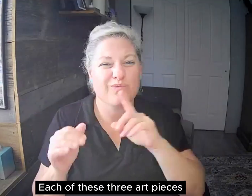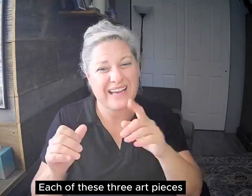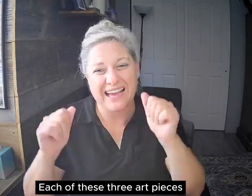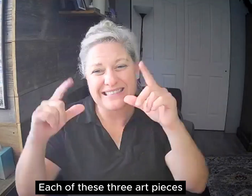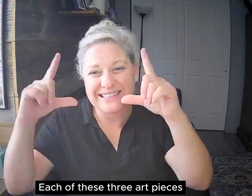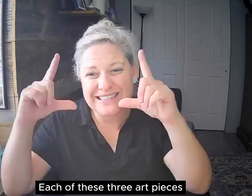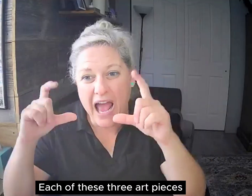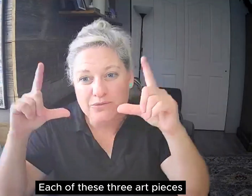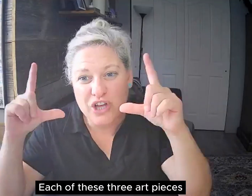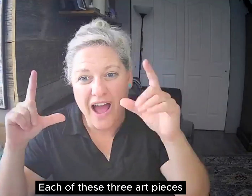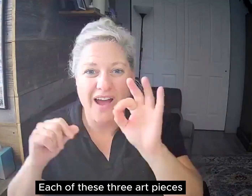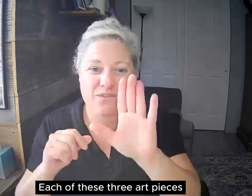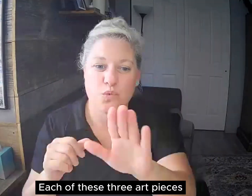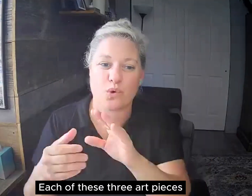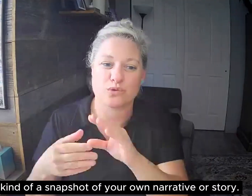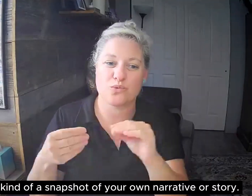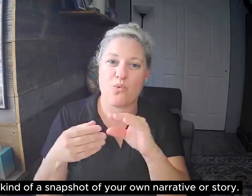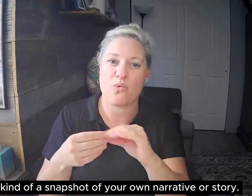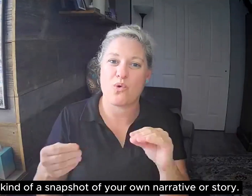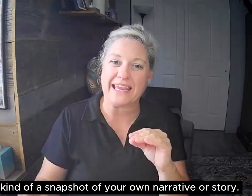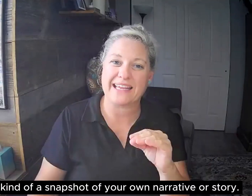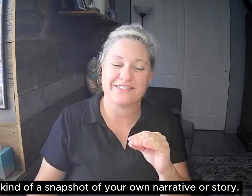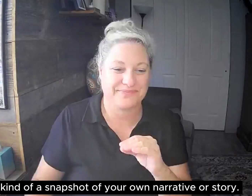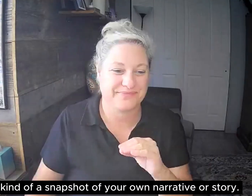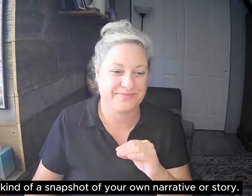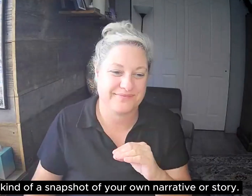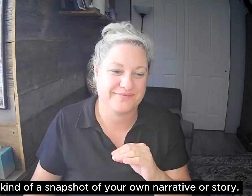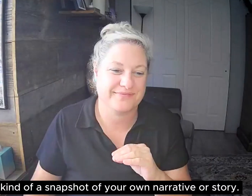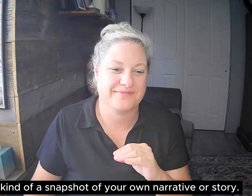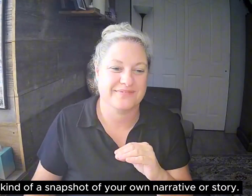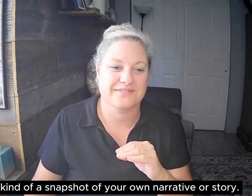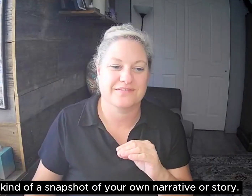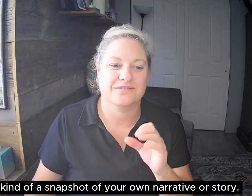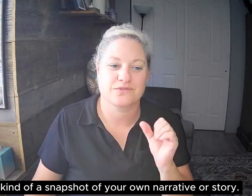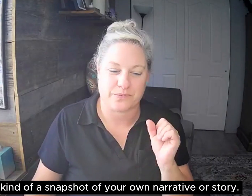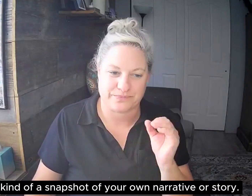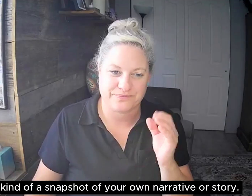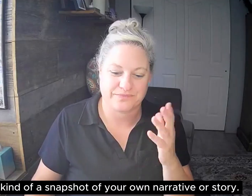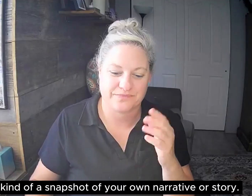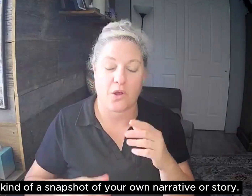Each of these three art pieces are kind of a snapshot of your own narrative or story.